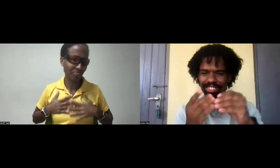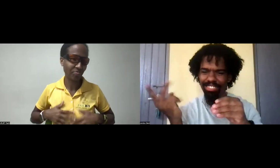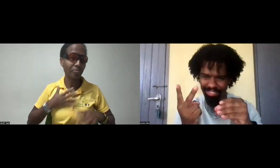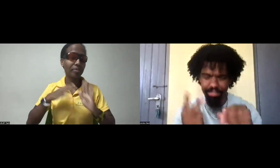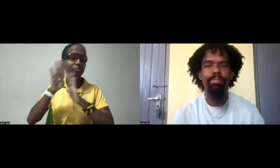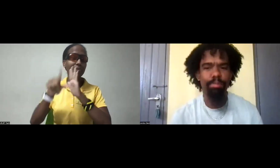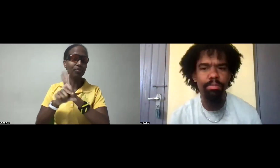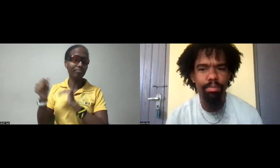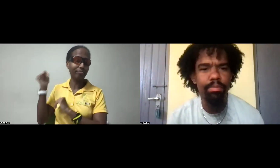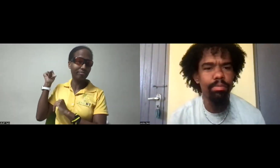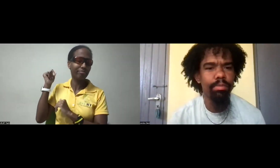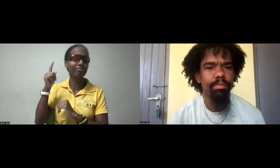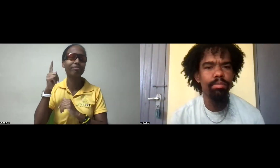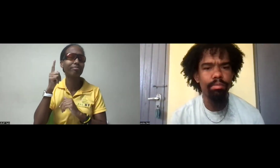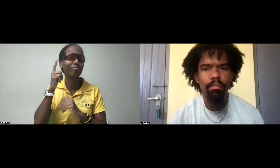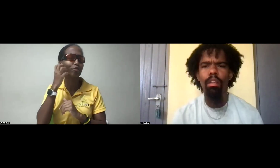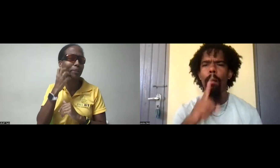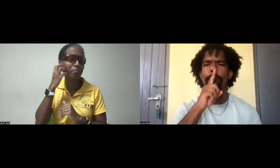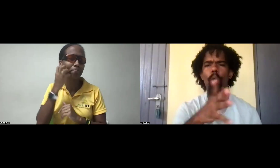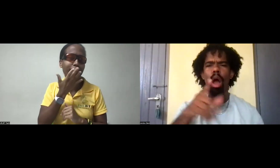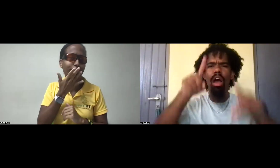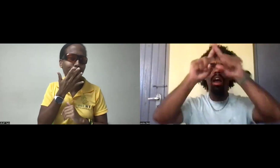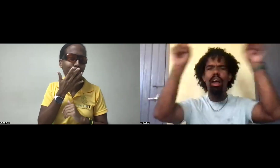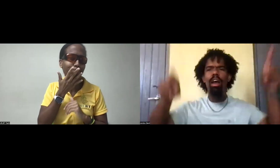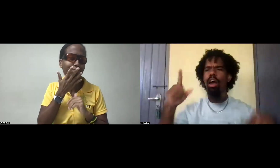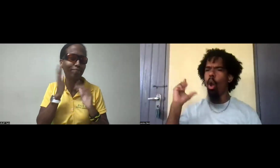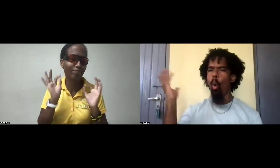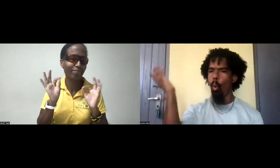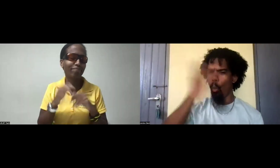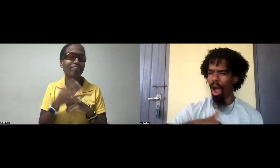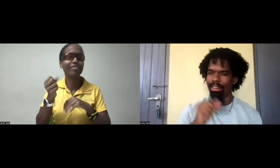a yellow shirt, and my background is cream colored,